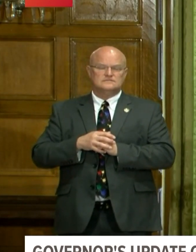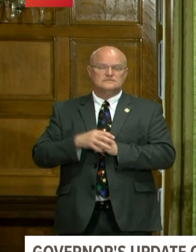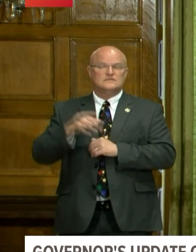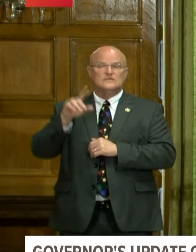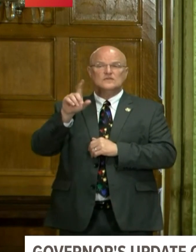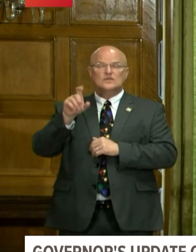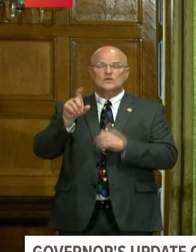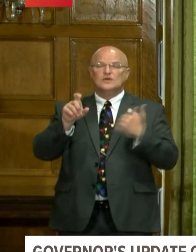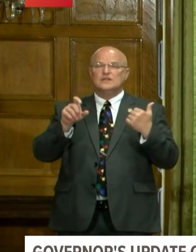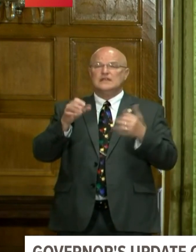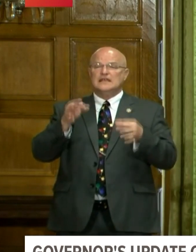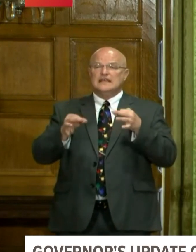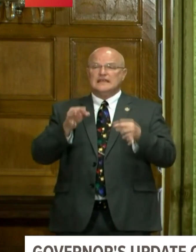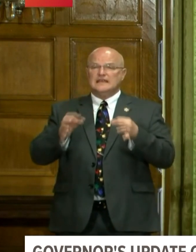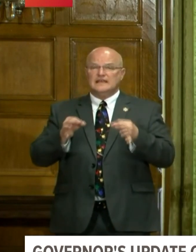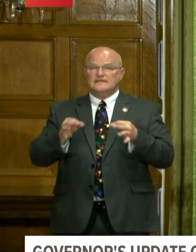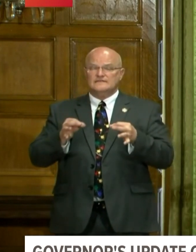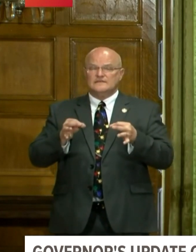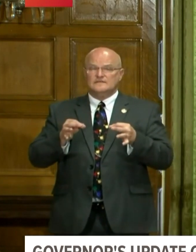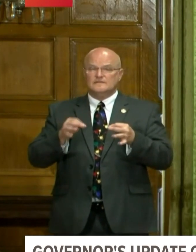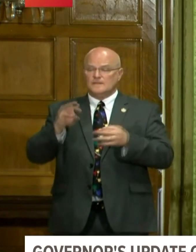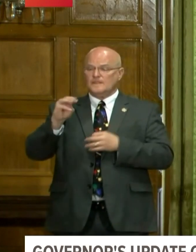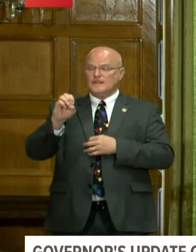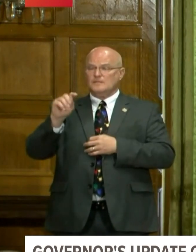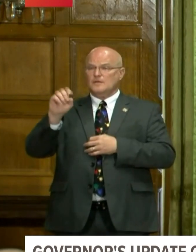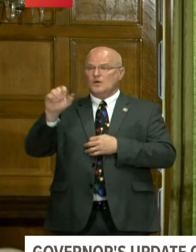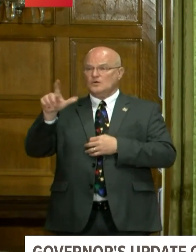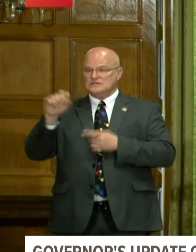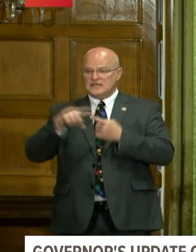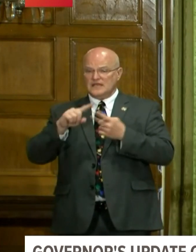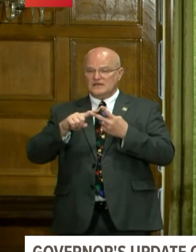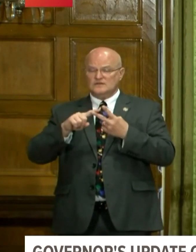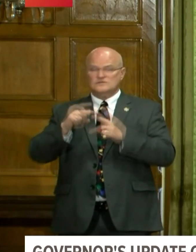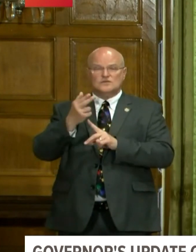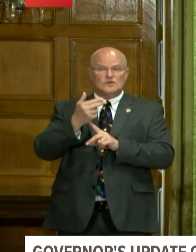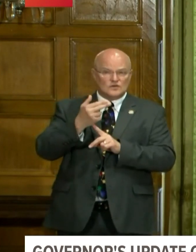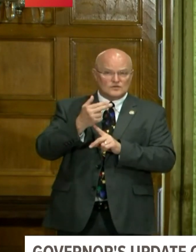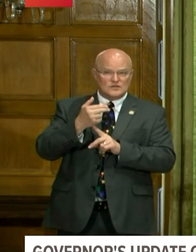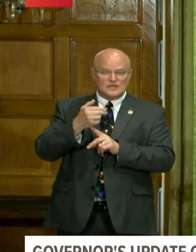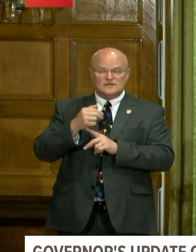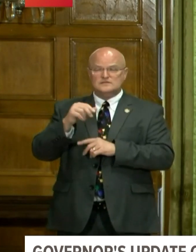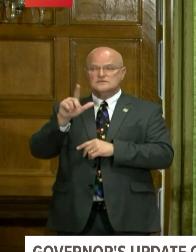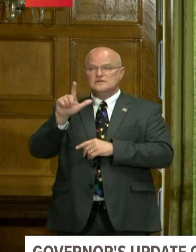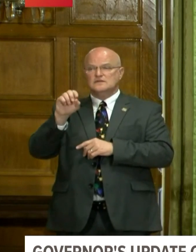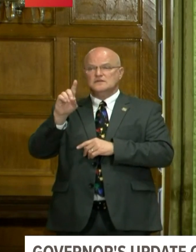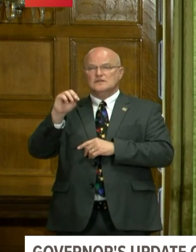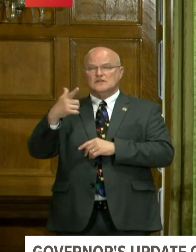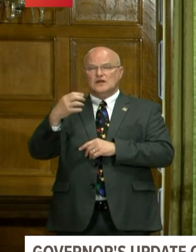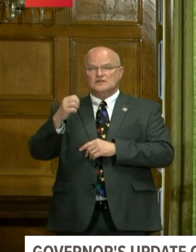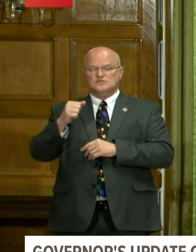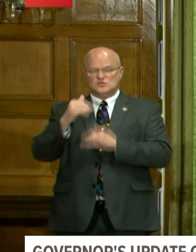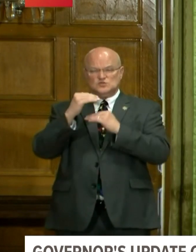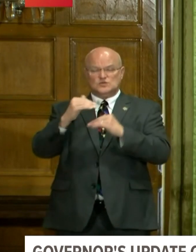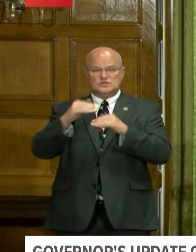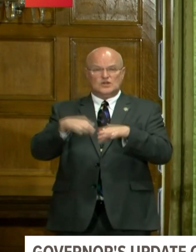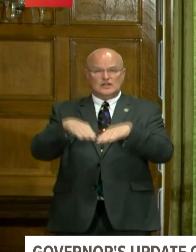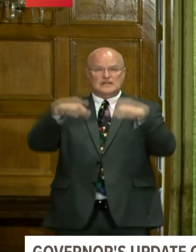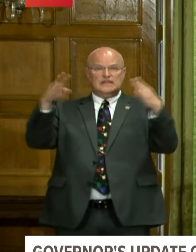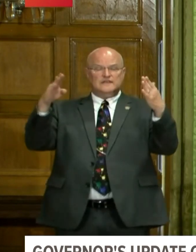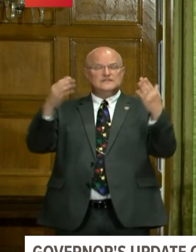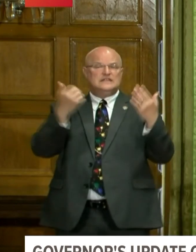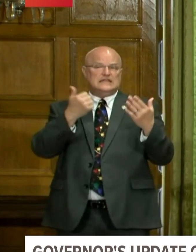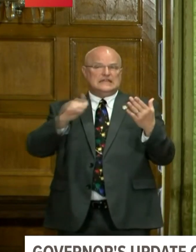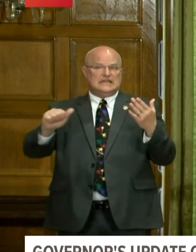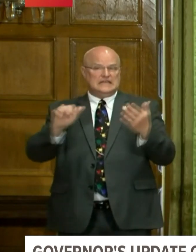The question is whether motels and lodging, those restrictions are lifted